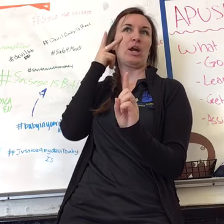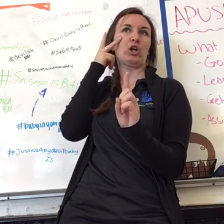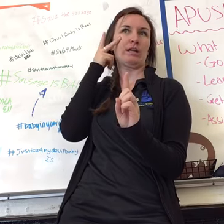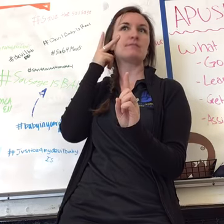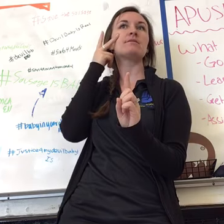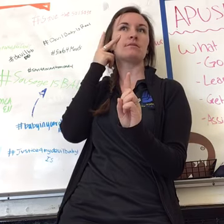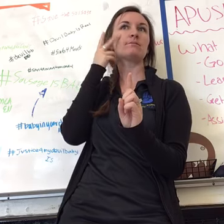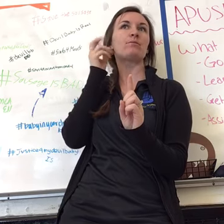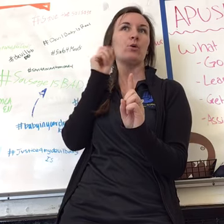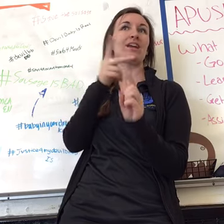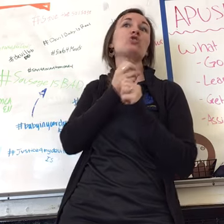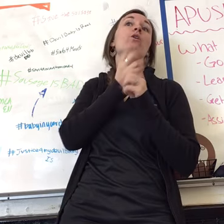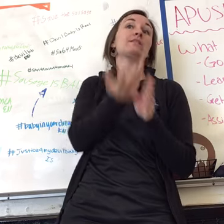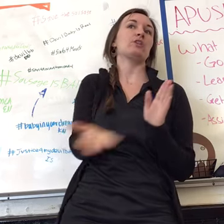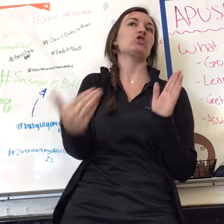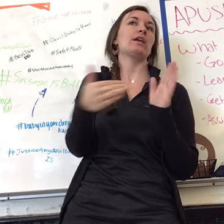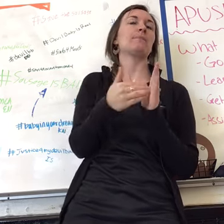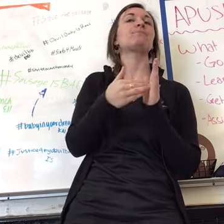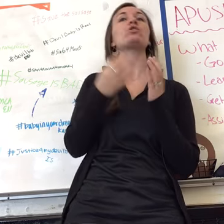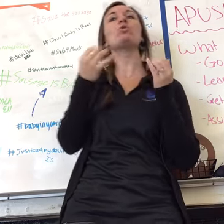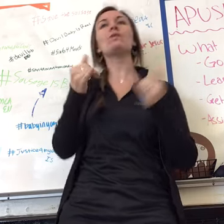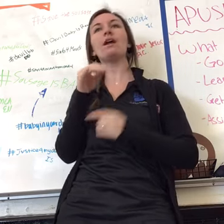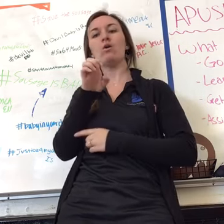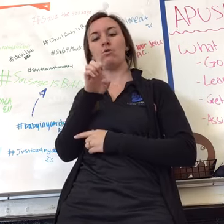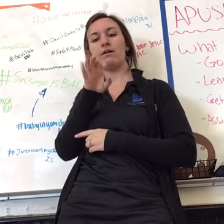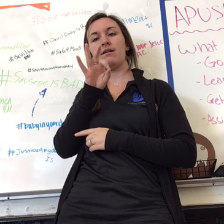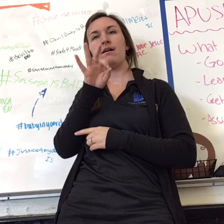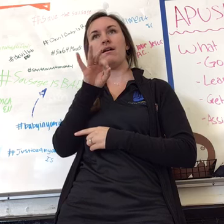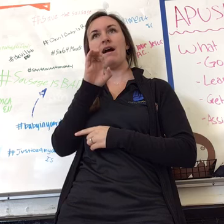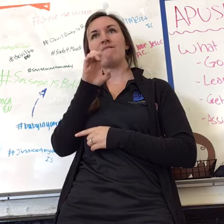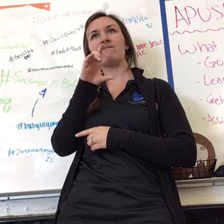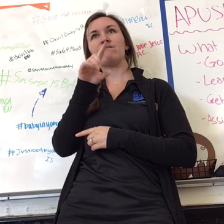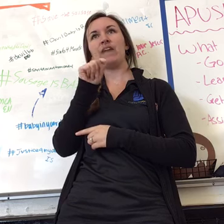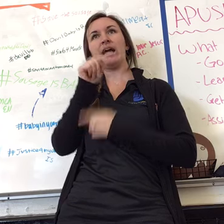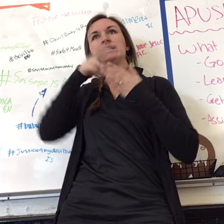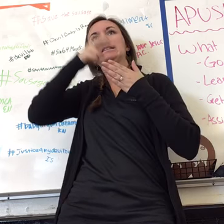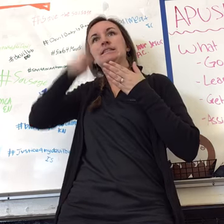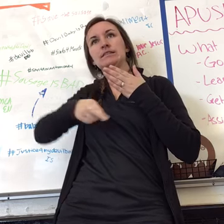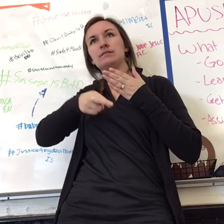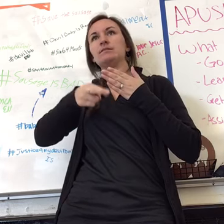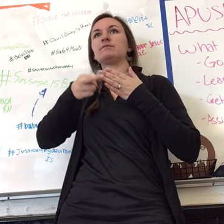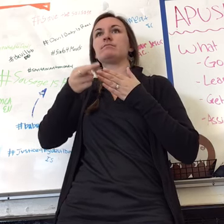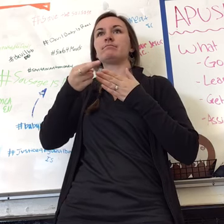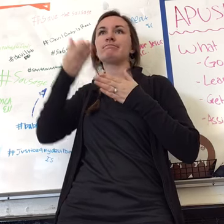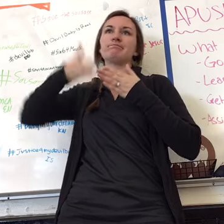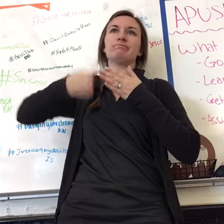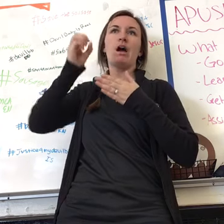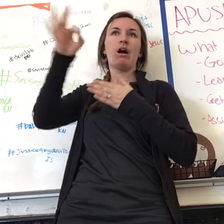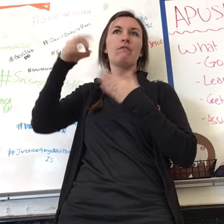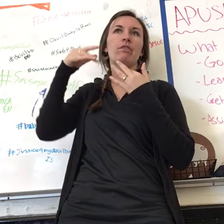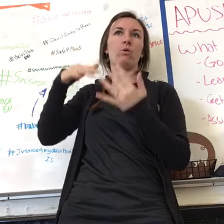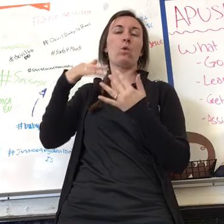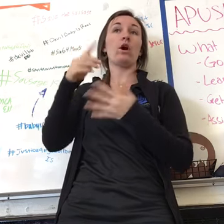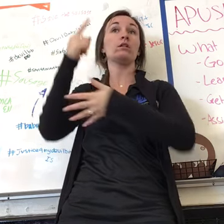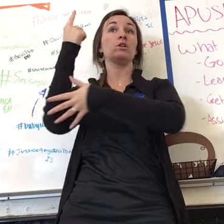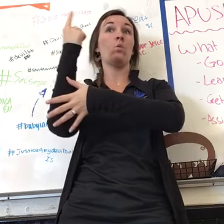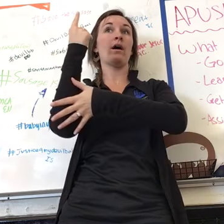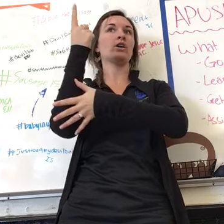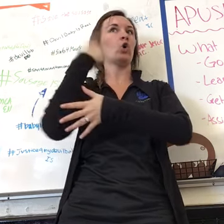Okay. Effects of the war. Okay. Major effects of the war. Number one, we failed to take Canada. So that's one